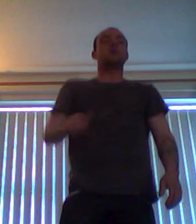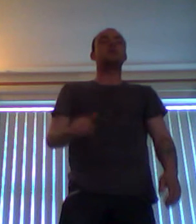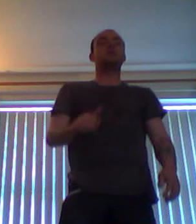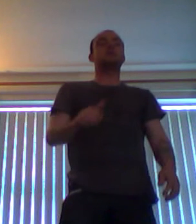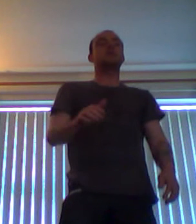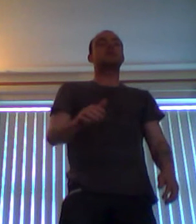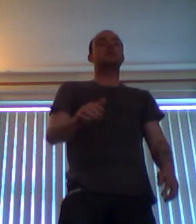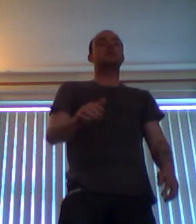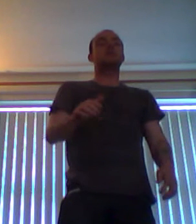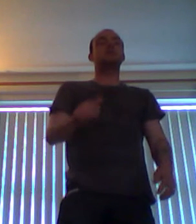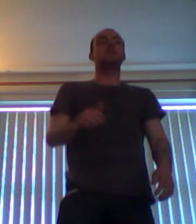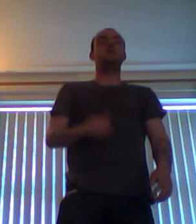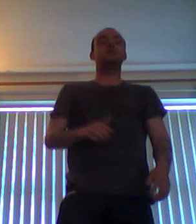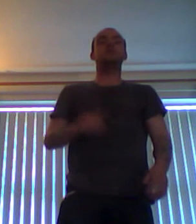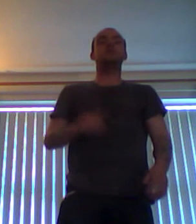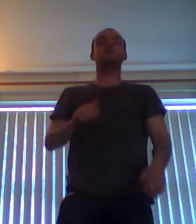Every day is so